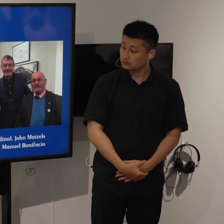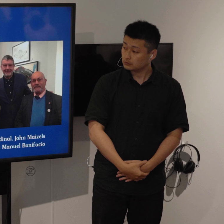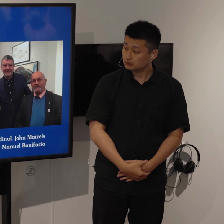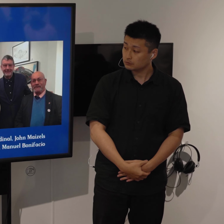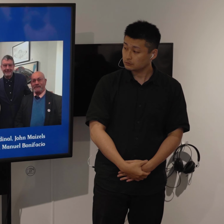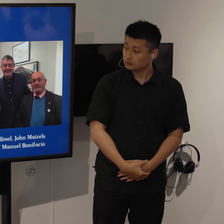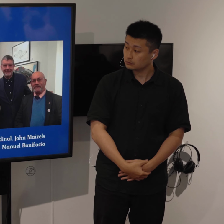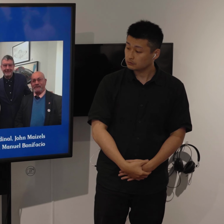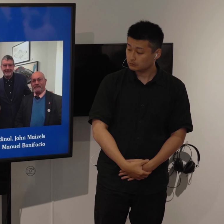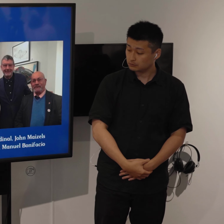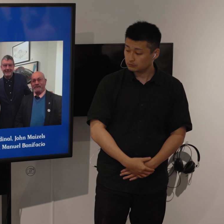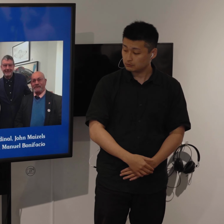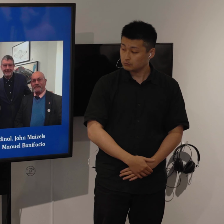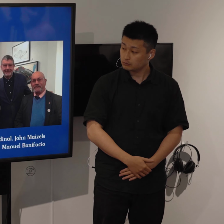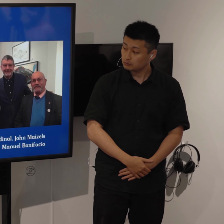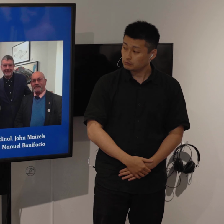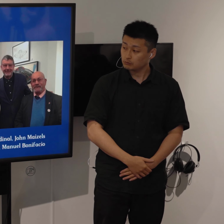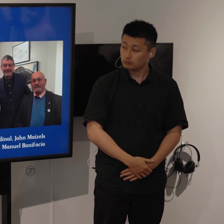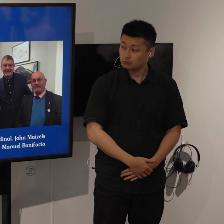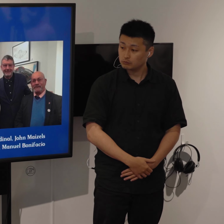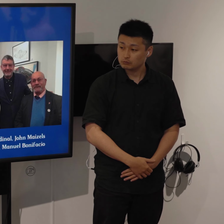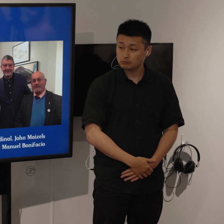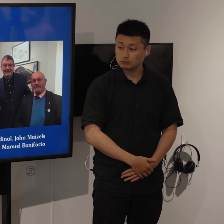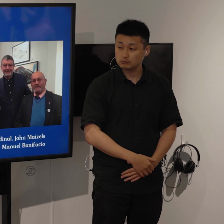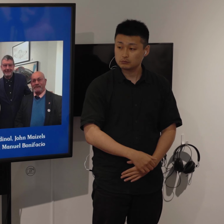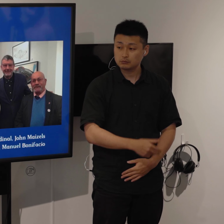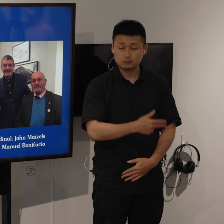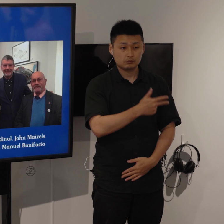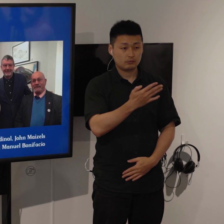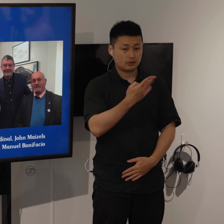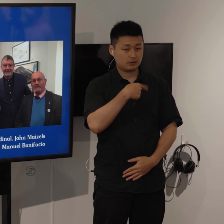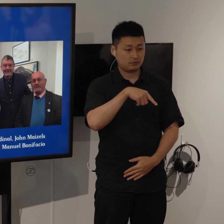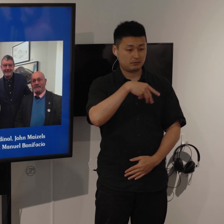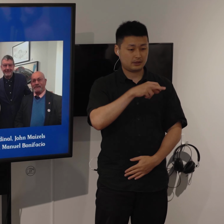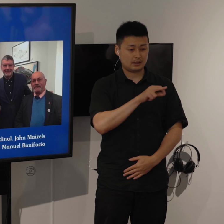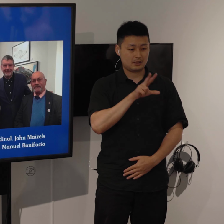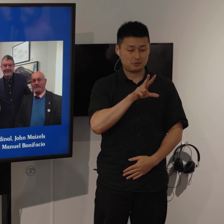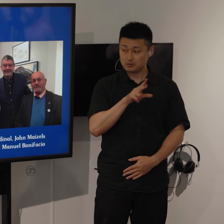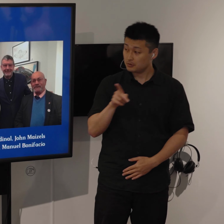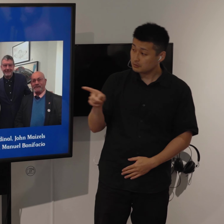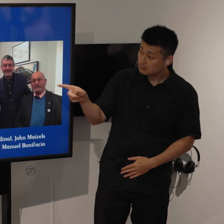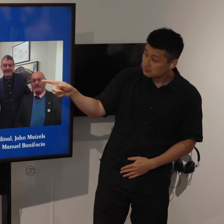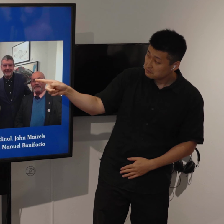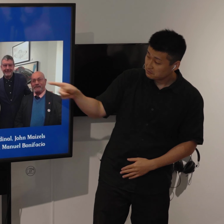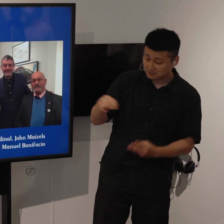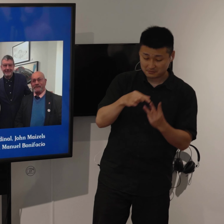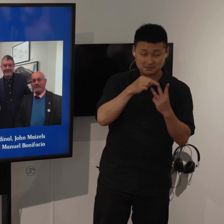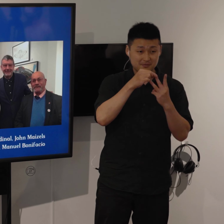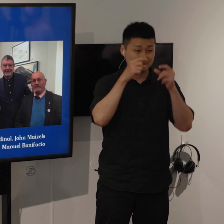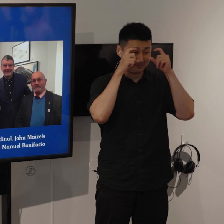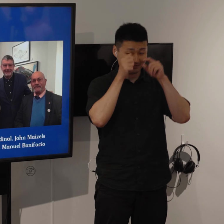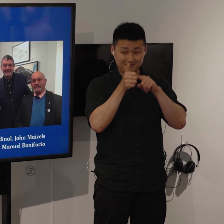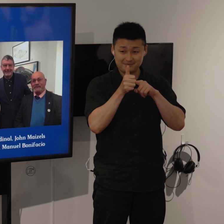John Mazels, who's in the center of that photo. And John Mazels is the editor of Raw Vision magazine, which is